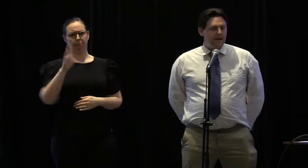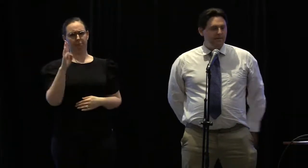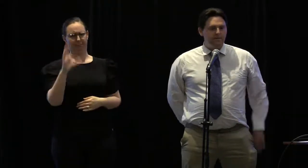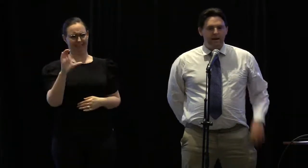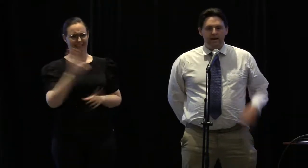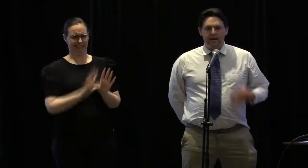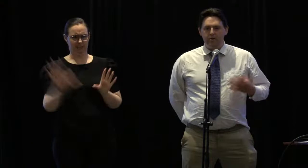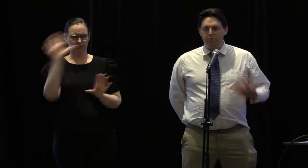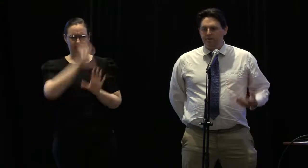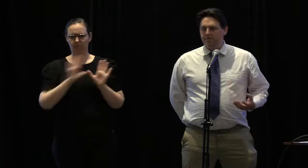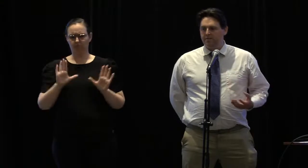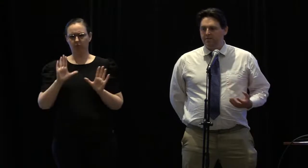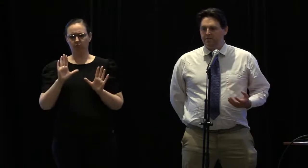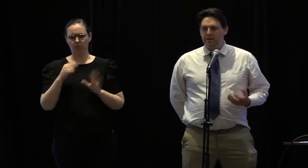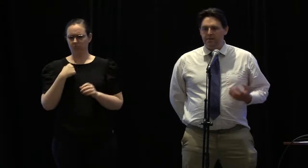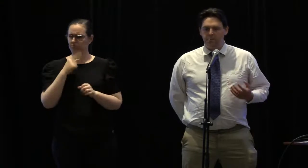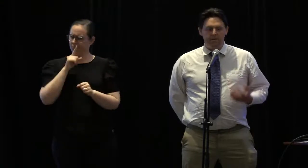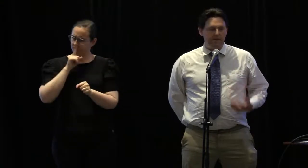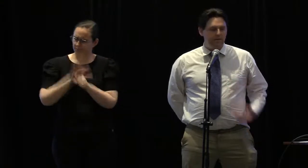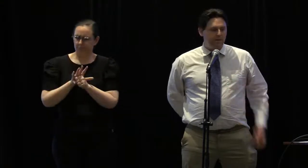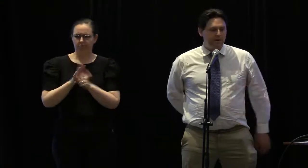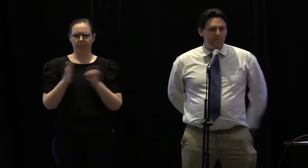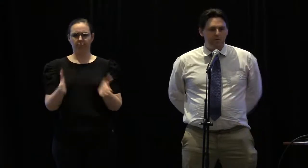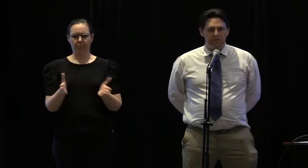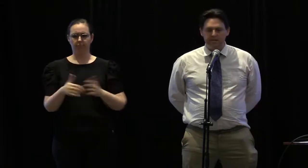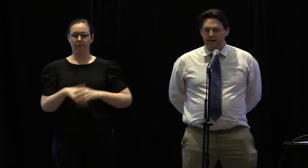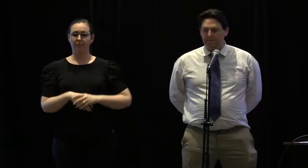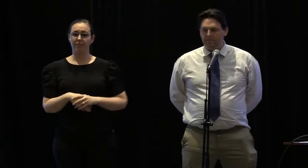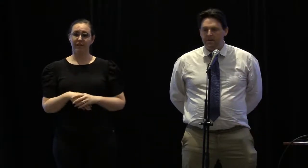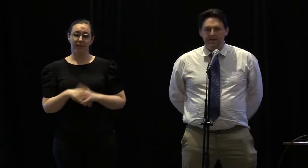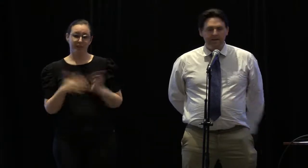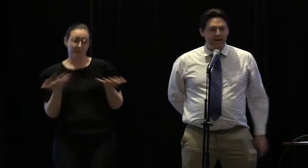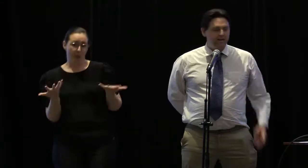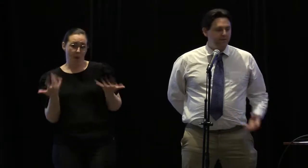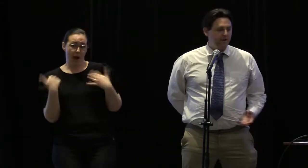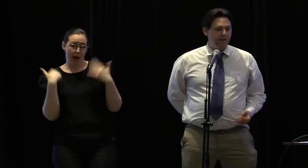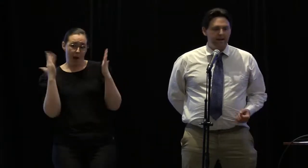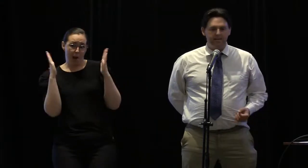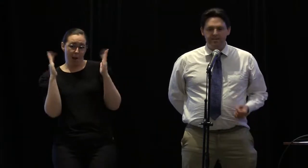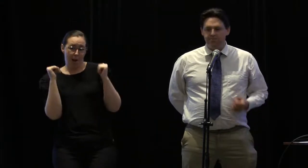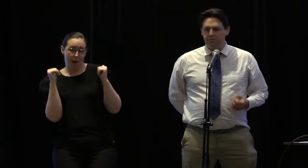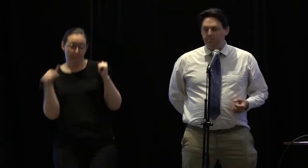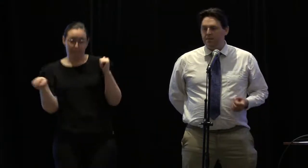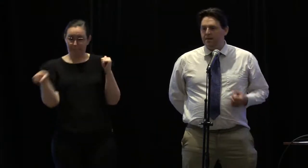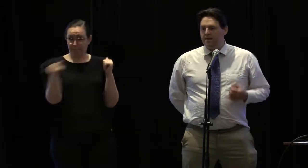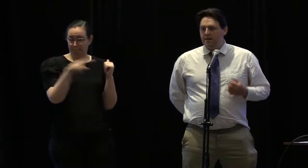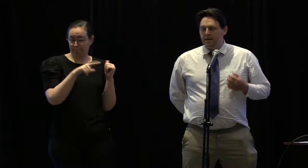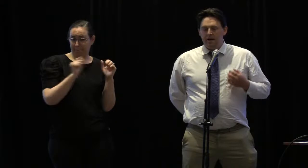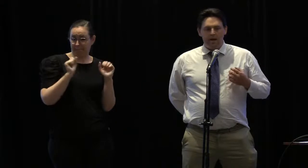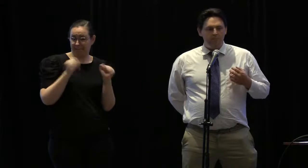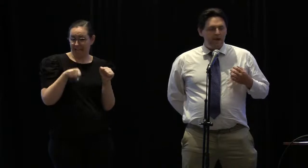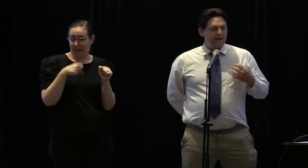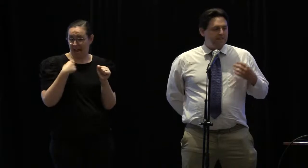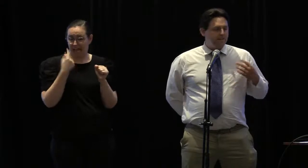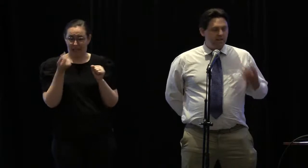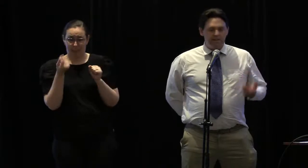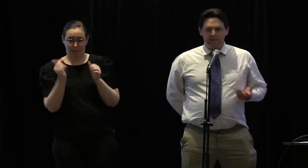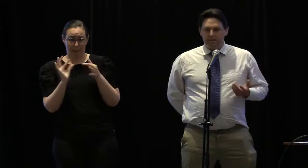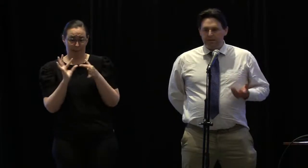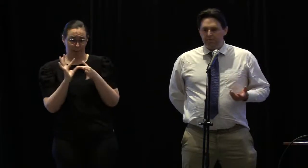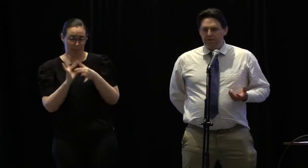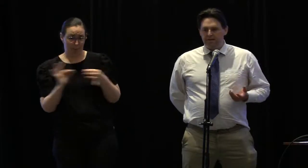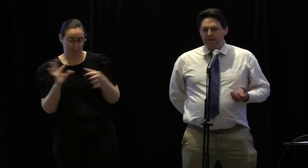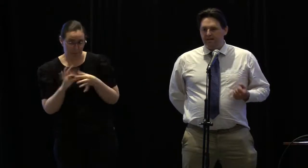And I hope that you will allow me a moment of candor in this room. As a